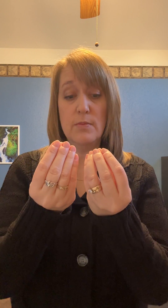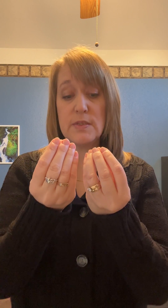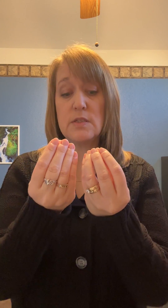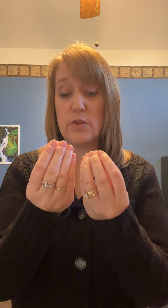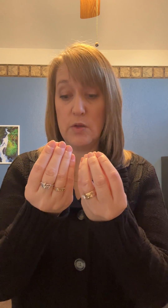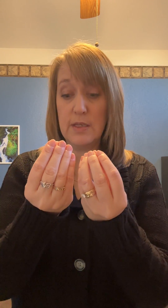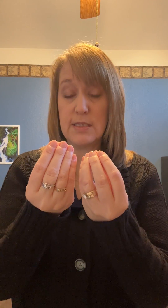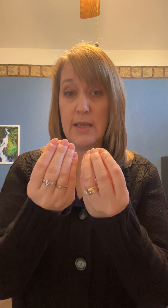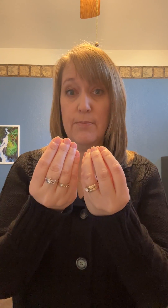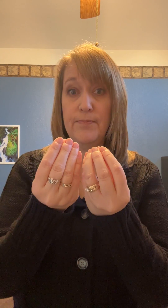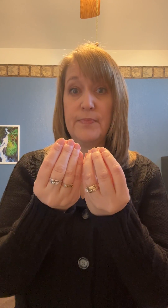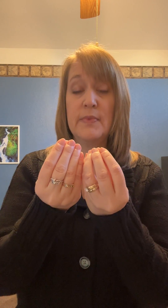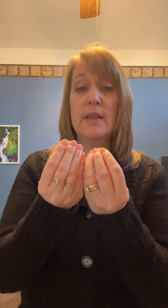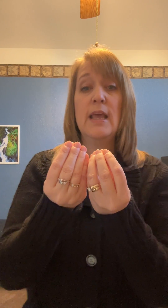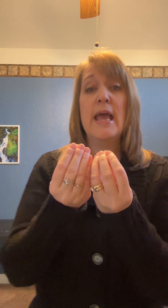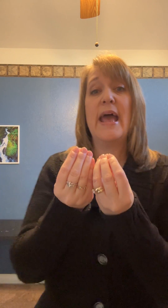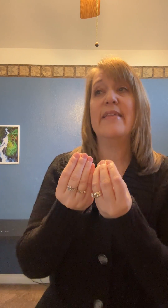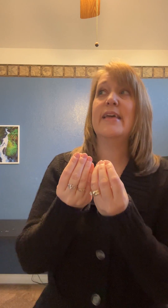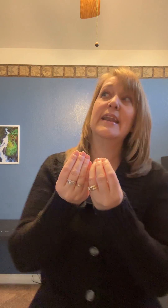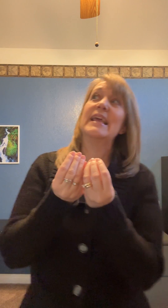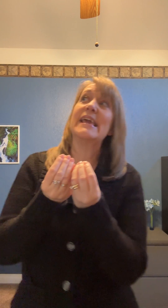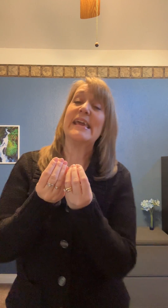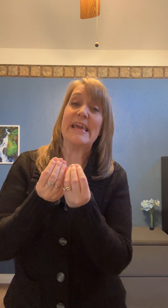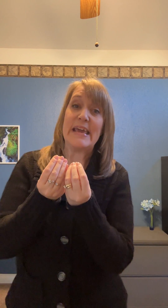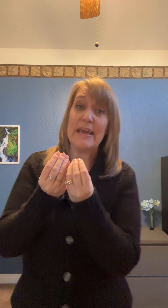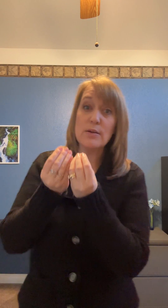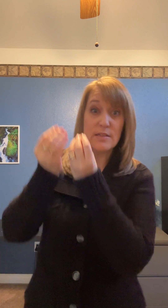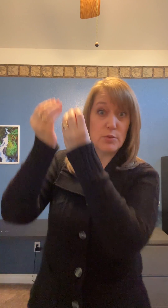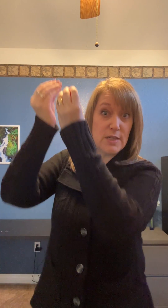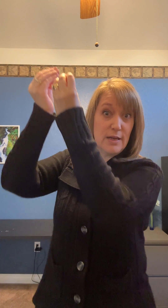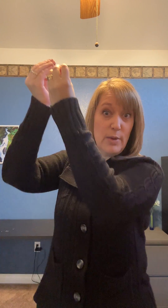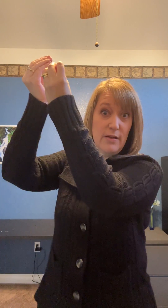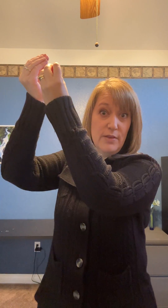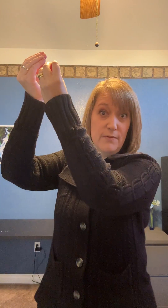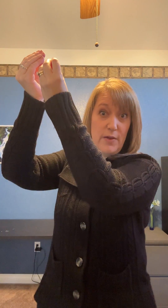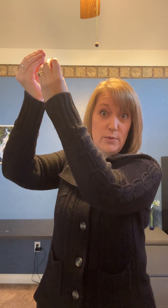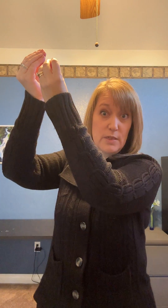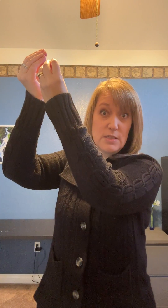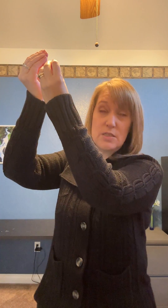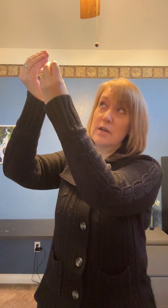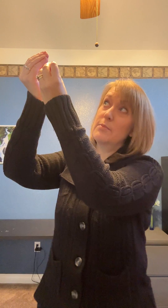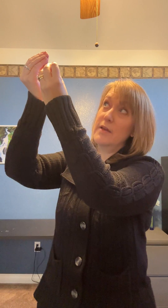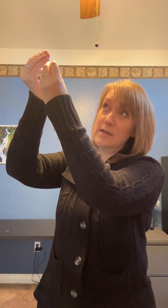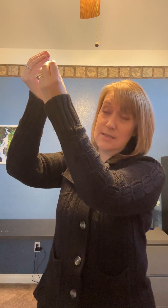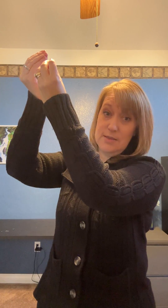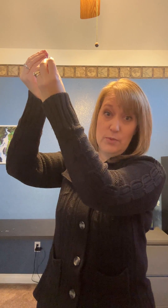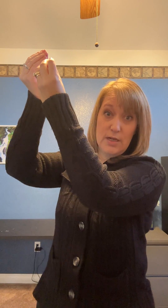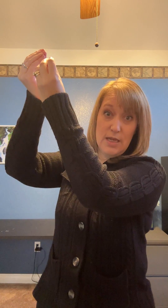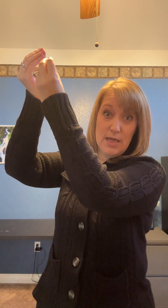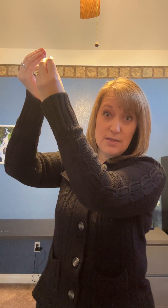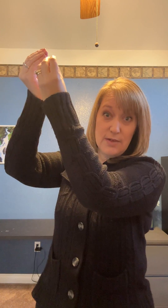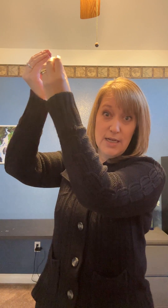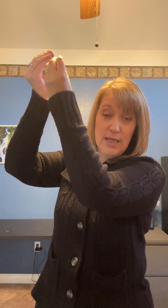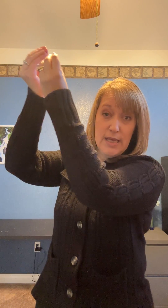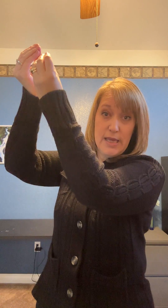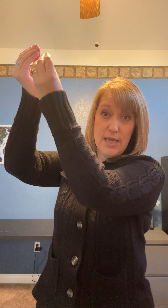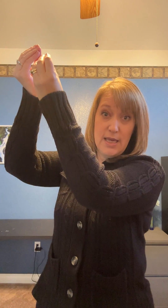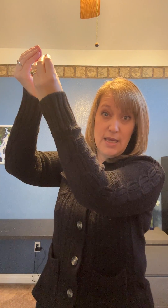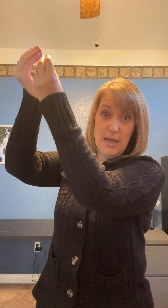so that you can see them. And then he, since we're talking about Heavenly Father, we're going to start up there because that's where he is, right? He